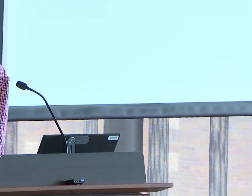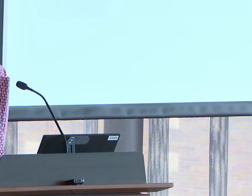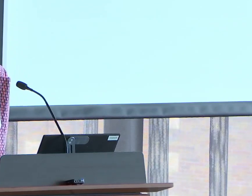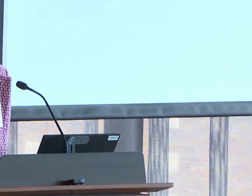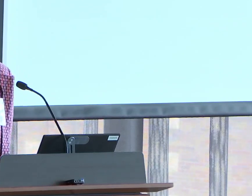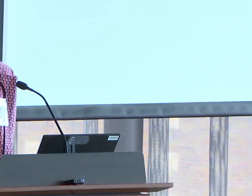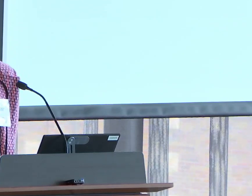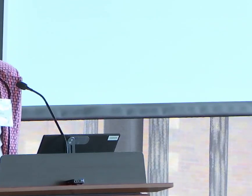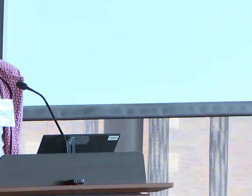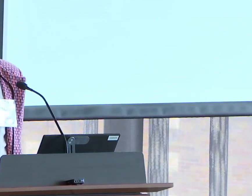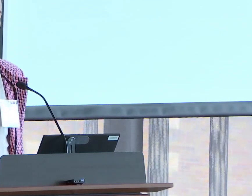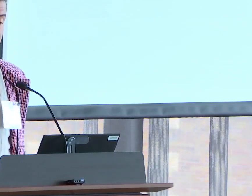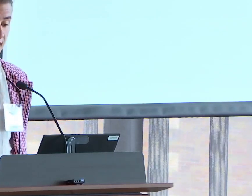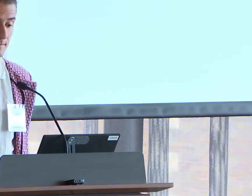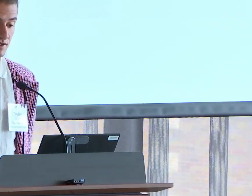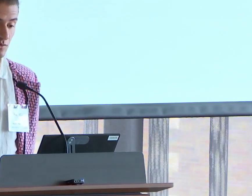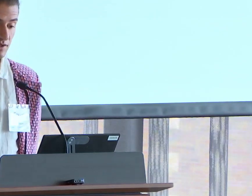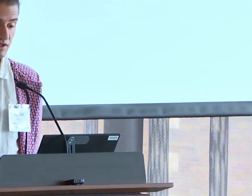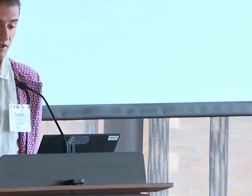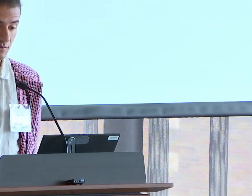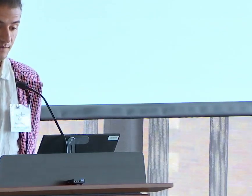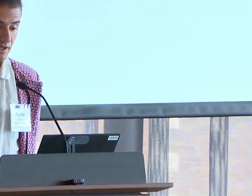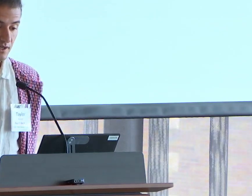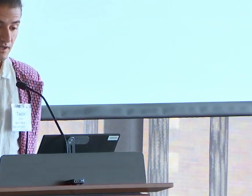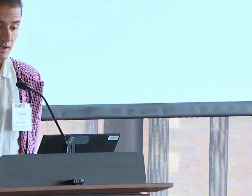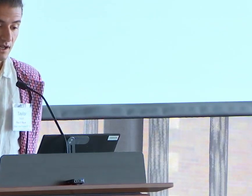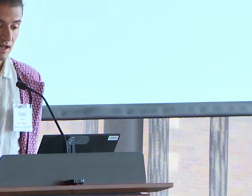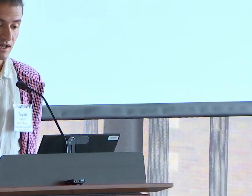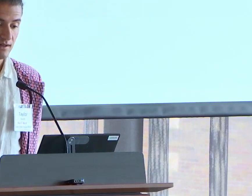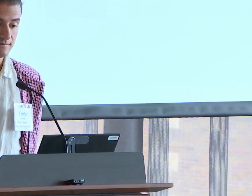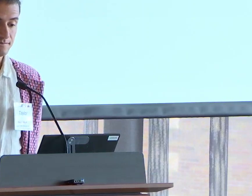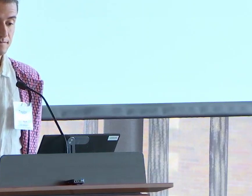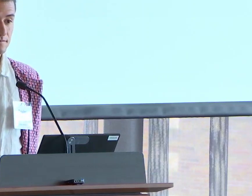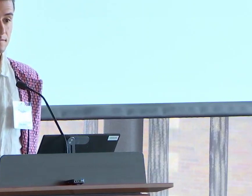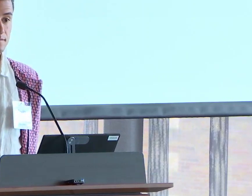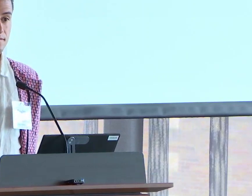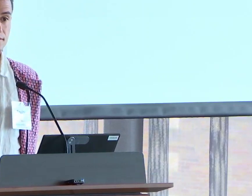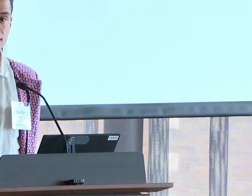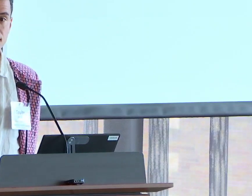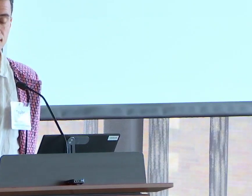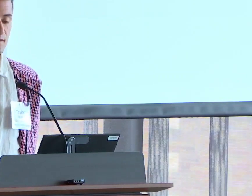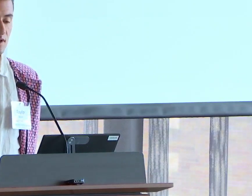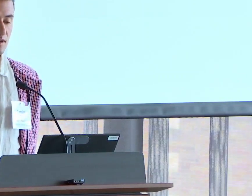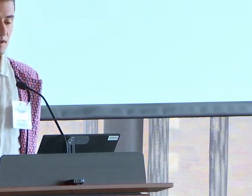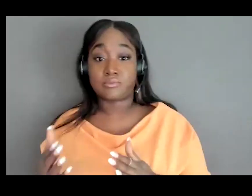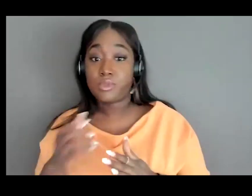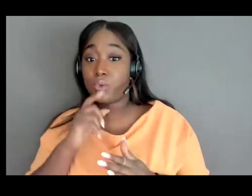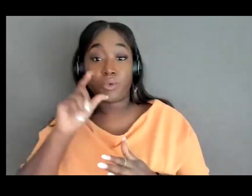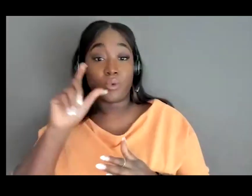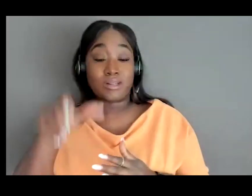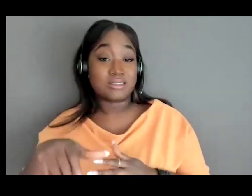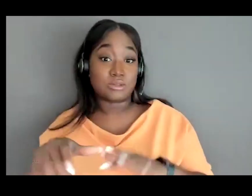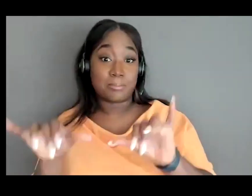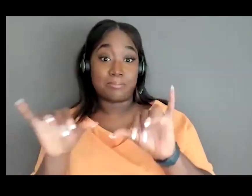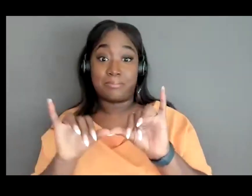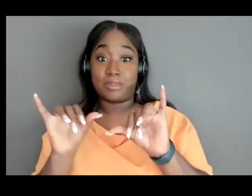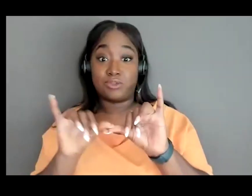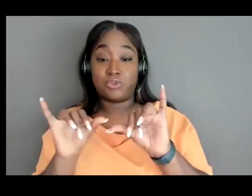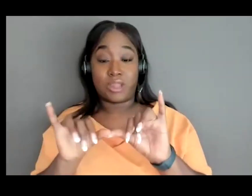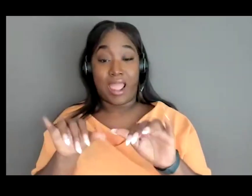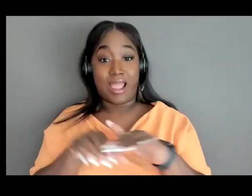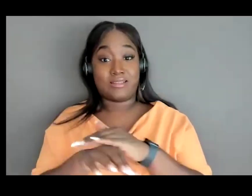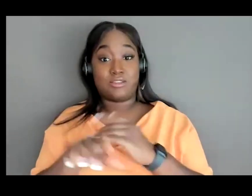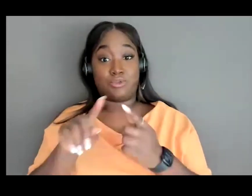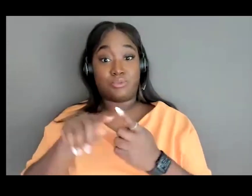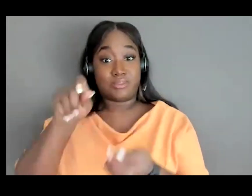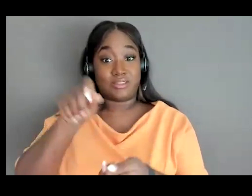to get to whatever they might happen to want to do. Recording in progress. We don't need to measure